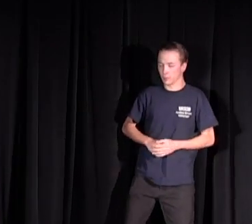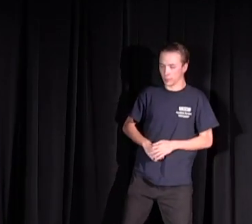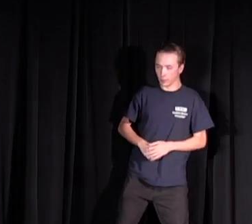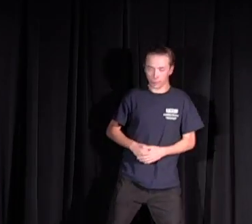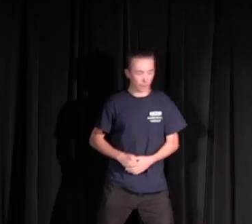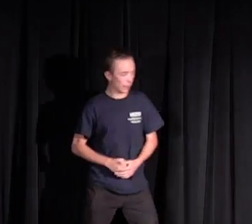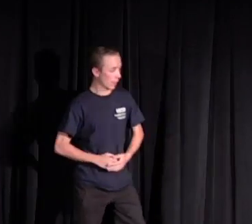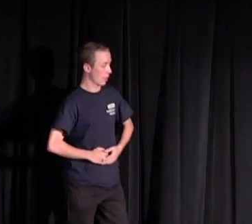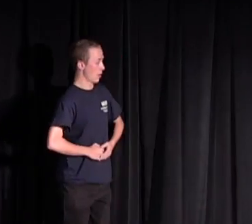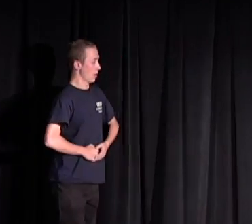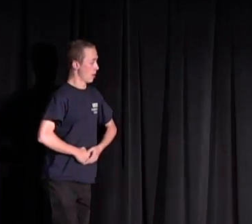What am I doing?